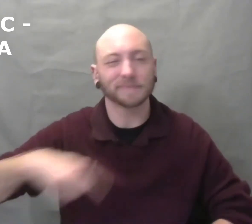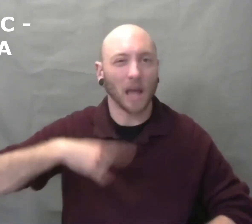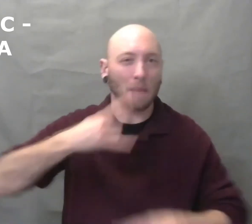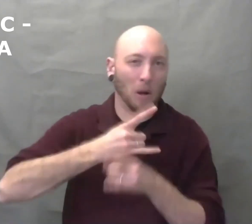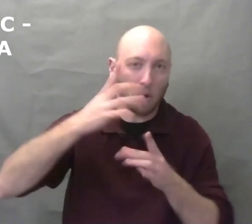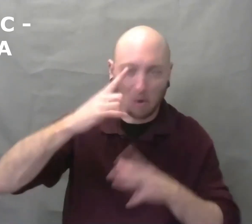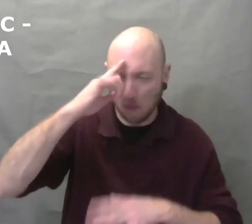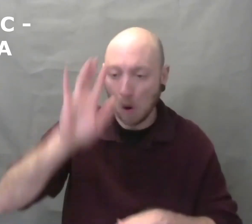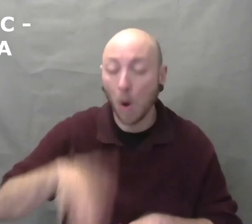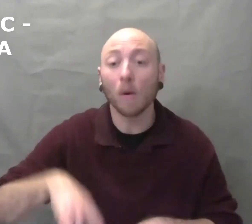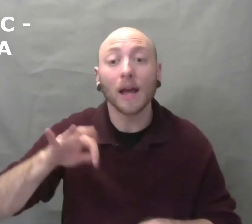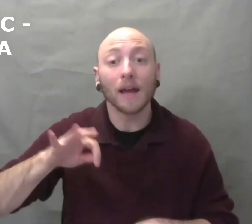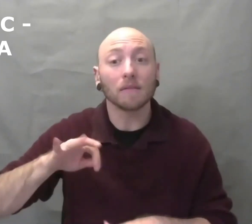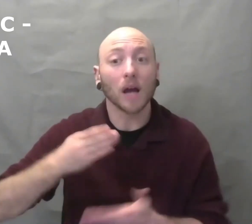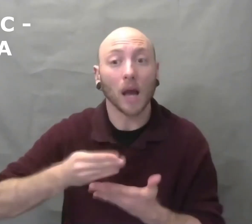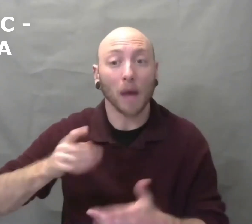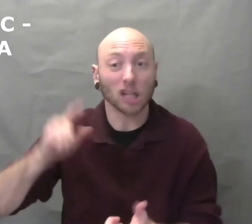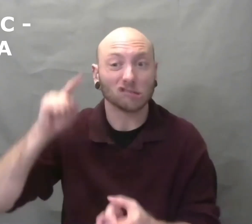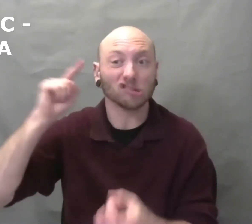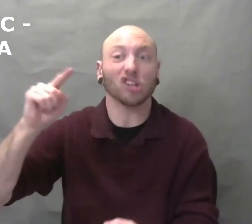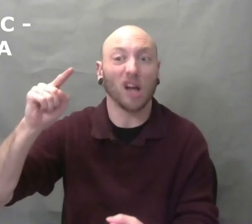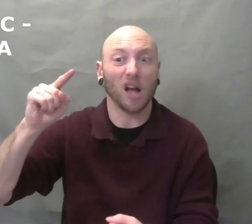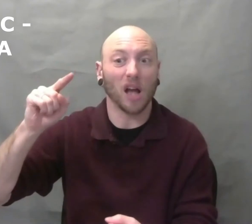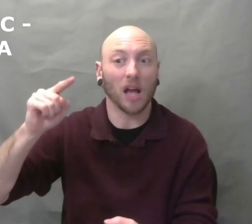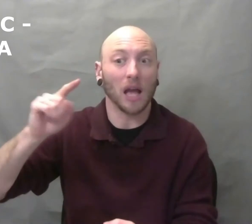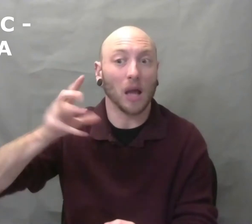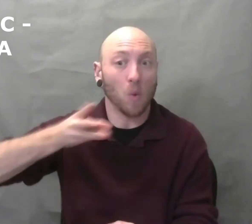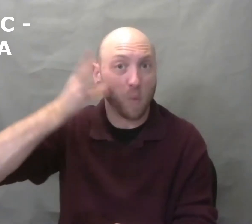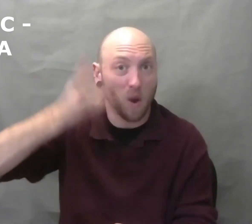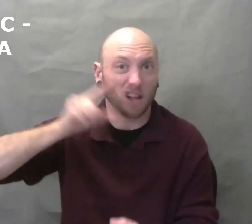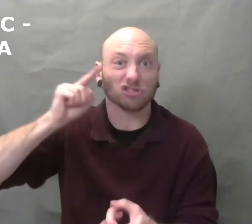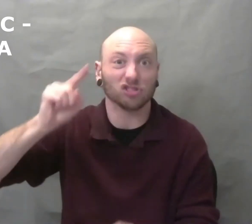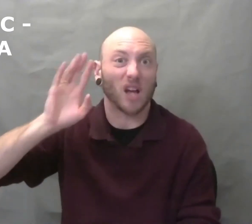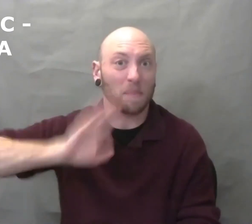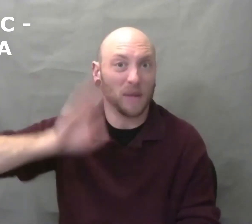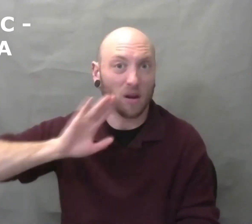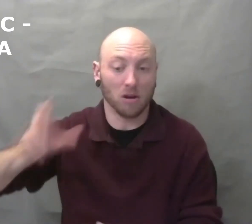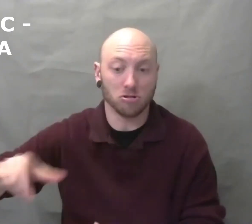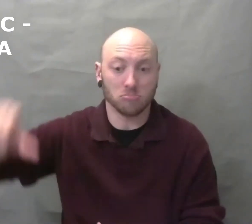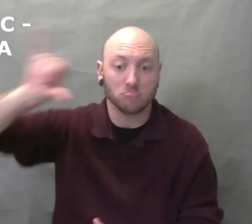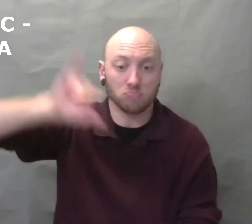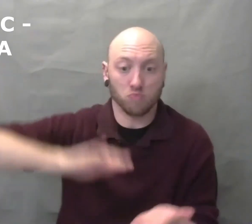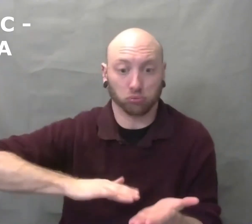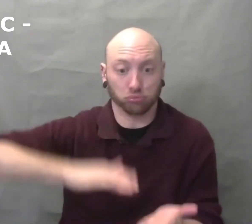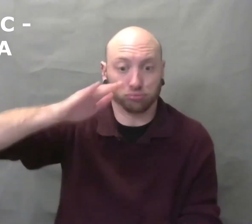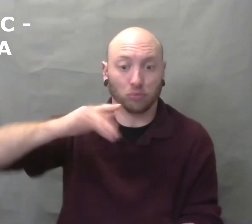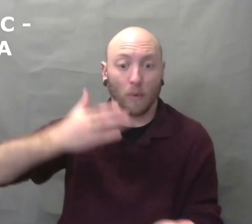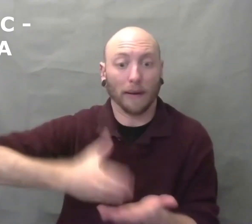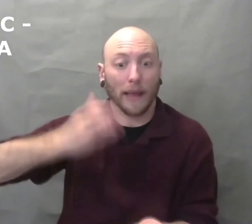out of that glass and I don't pour it into another glass, it's one. So that night I got together with some